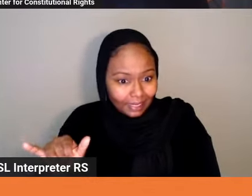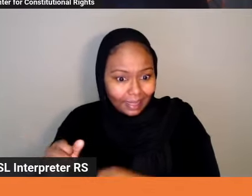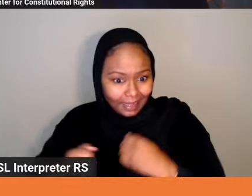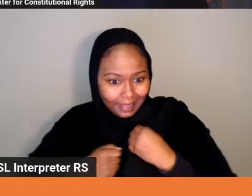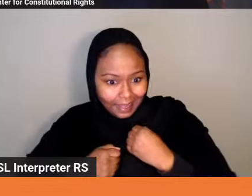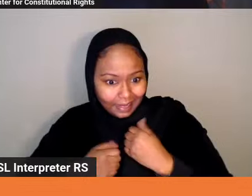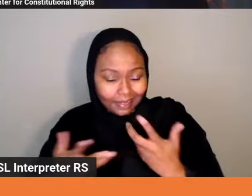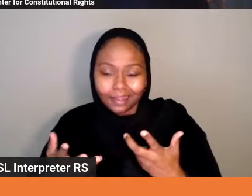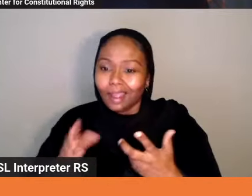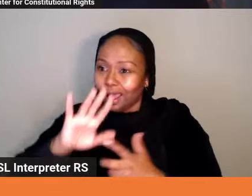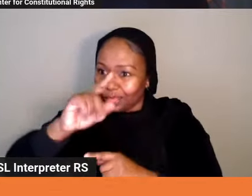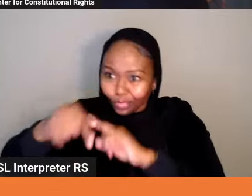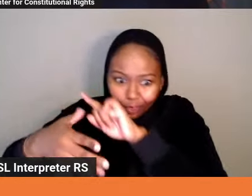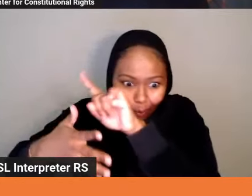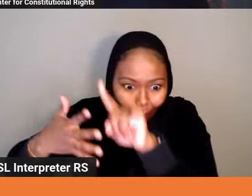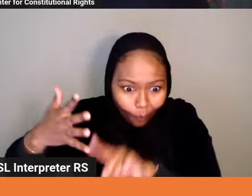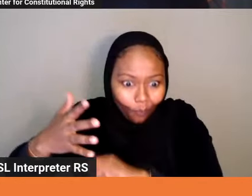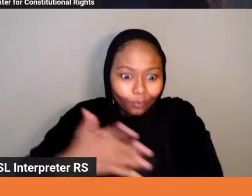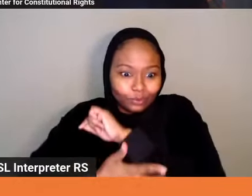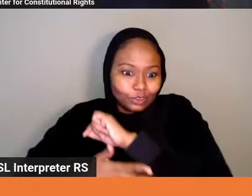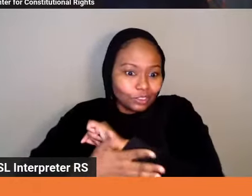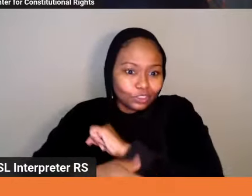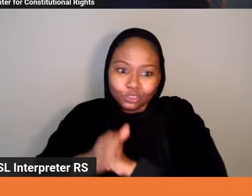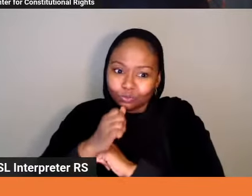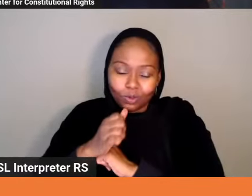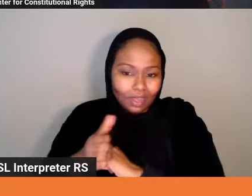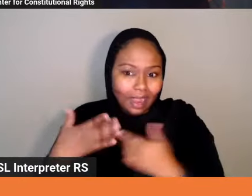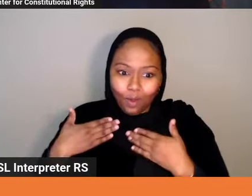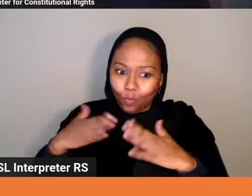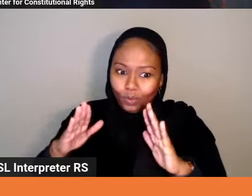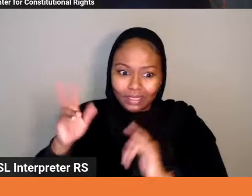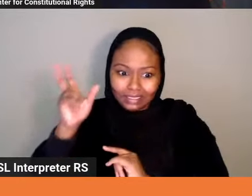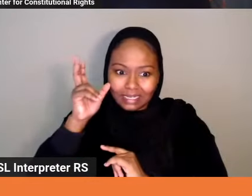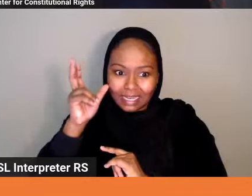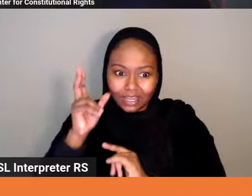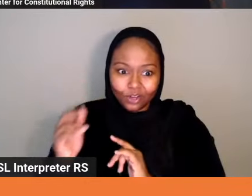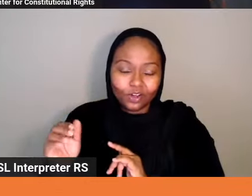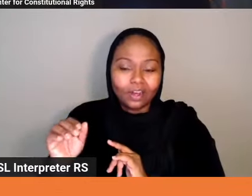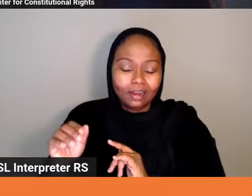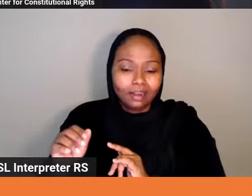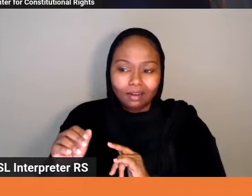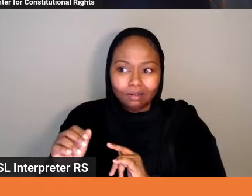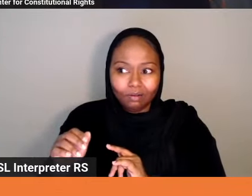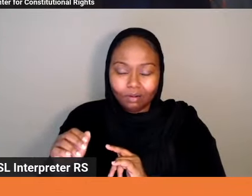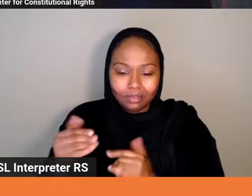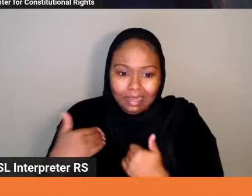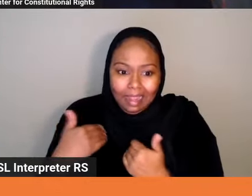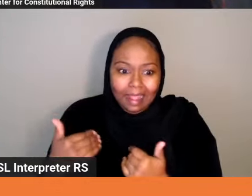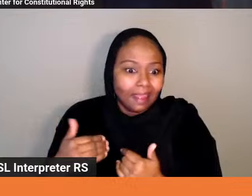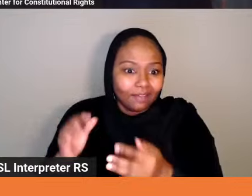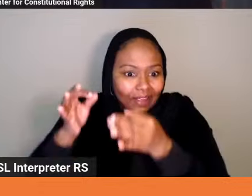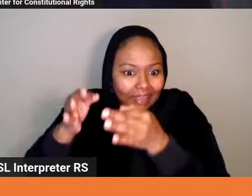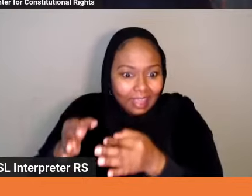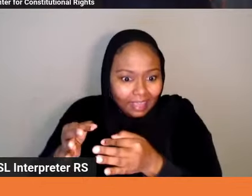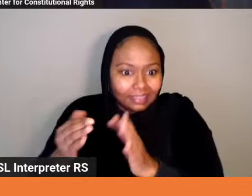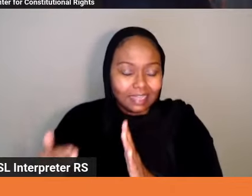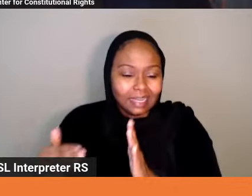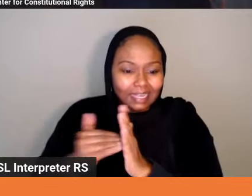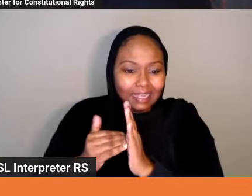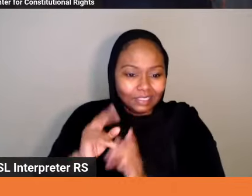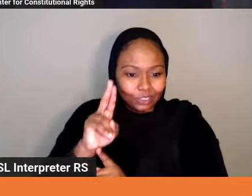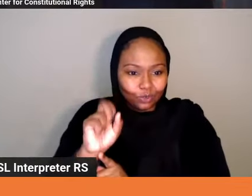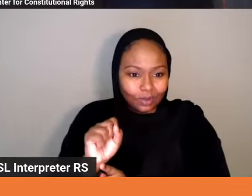were unwilling to hear a case against U.S. officials, as even as they now are hearing cases against